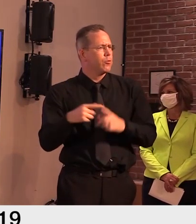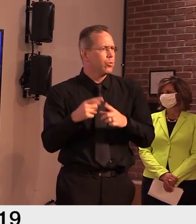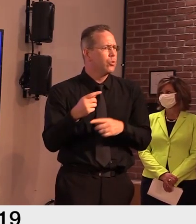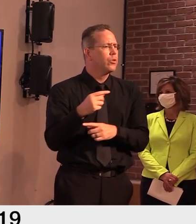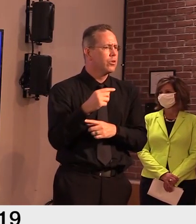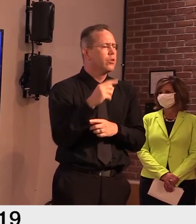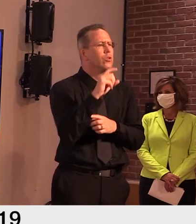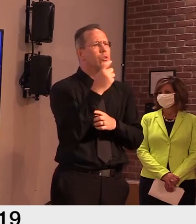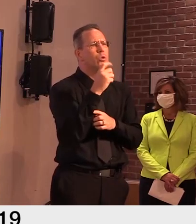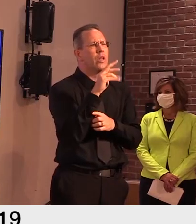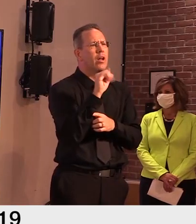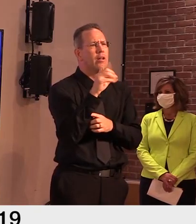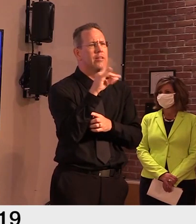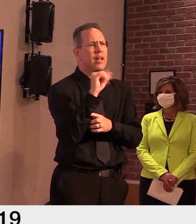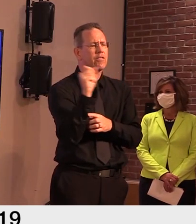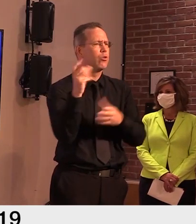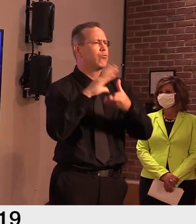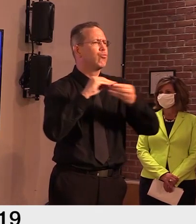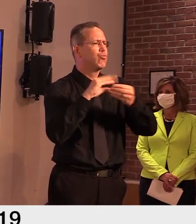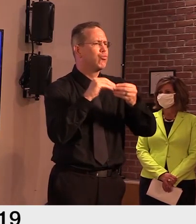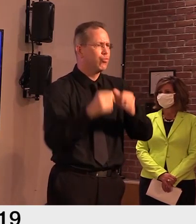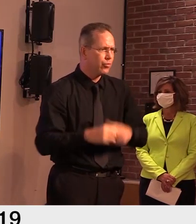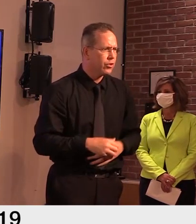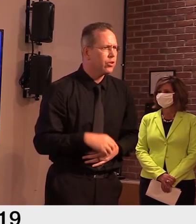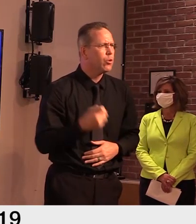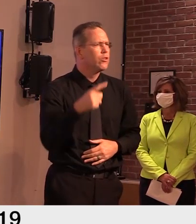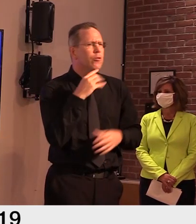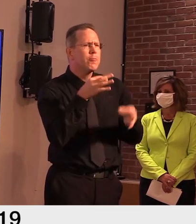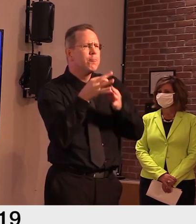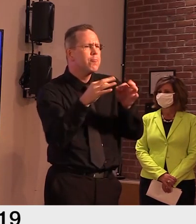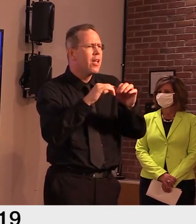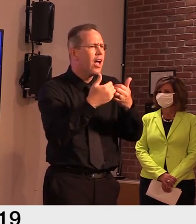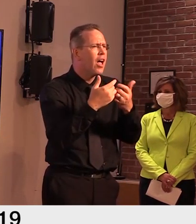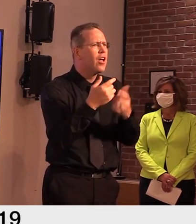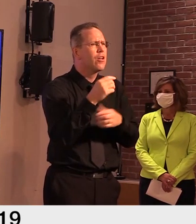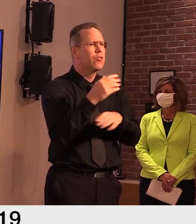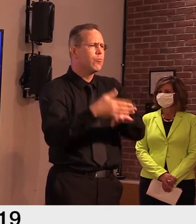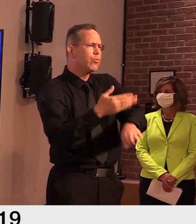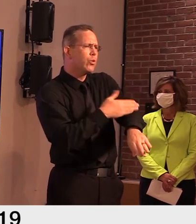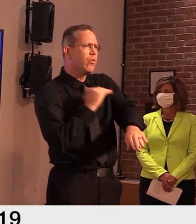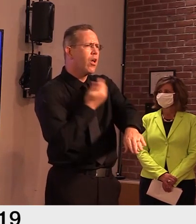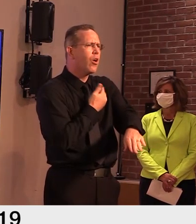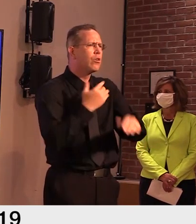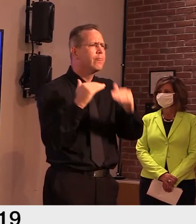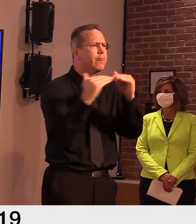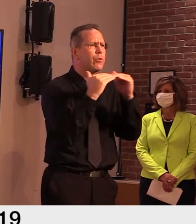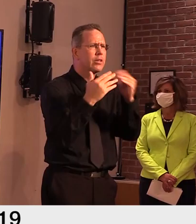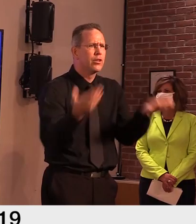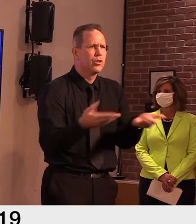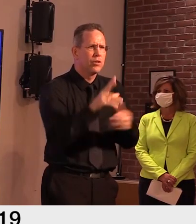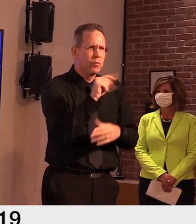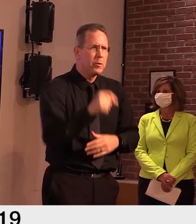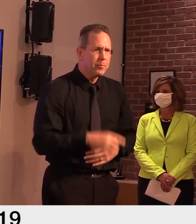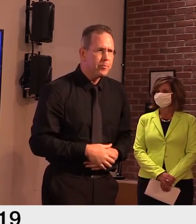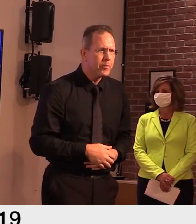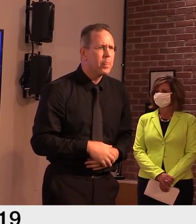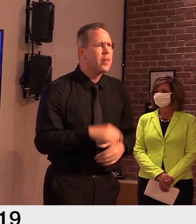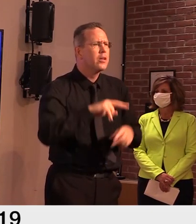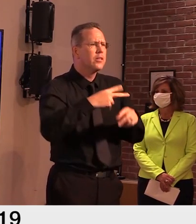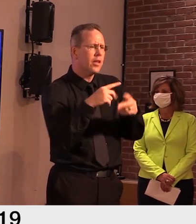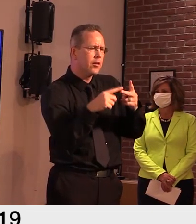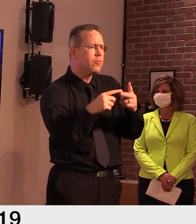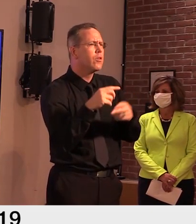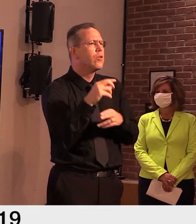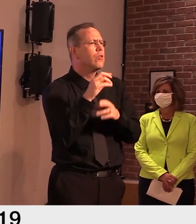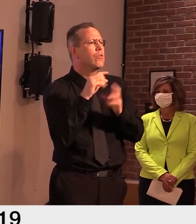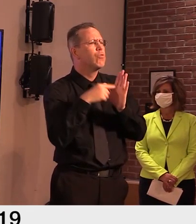more perfect union we all have a responsibility to create. So now I'd like to turn over to Susanna